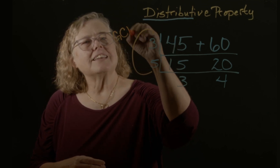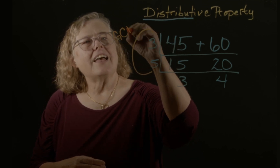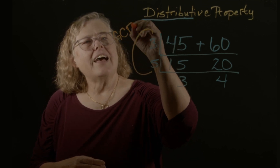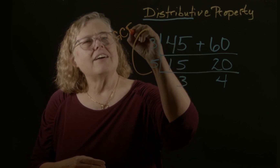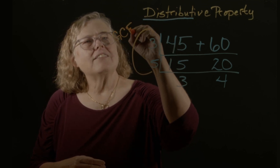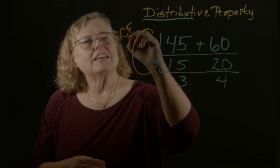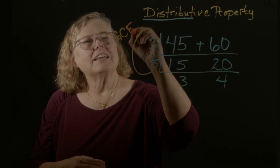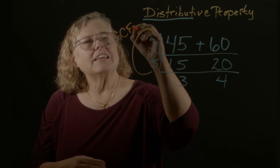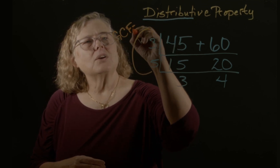the GCF,